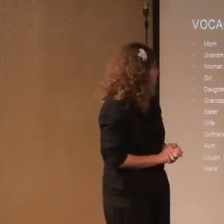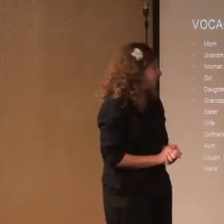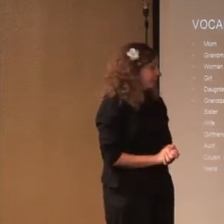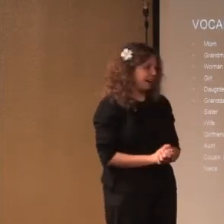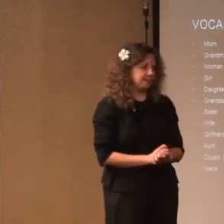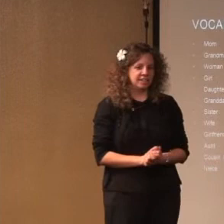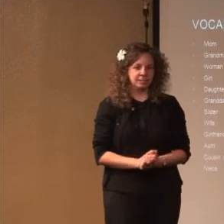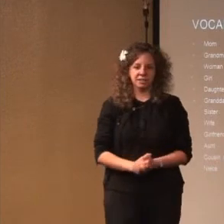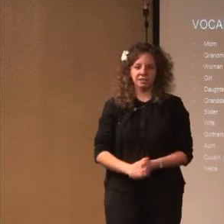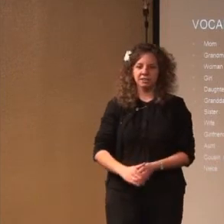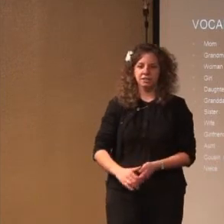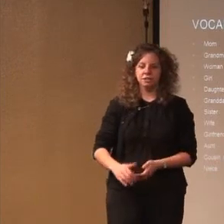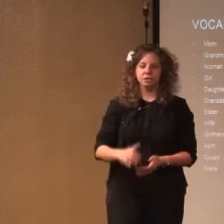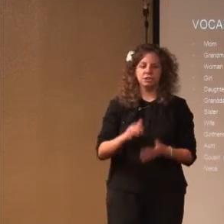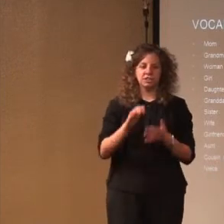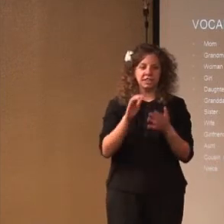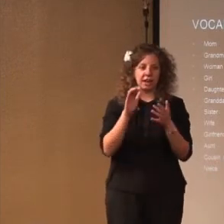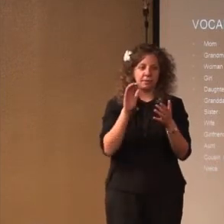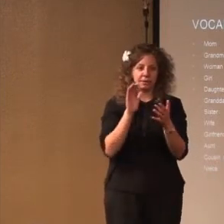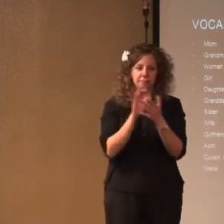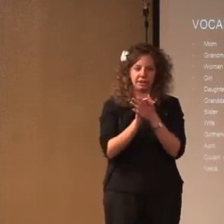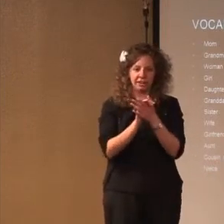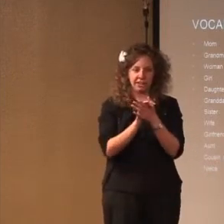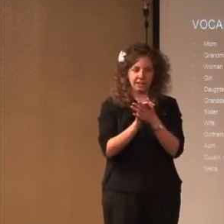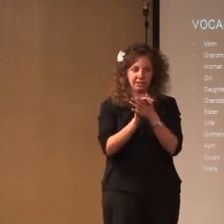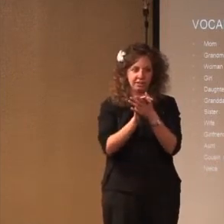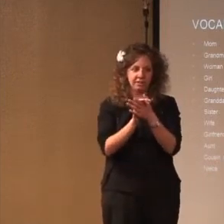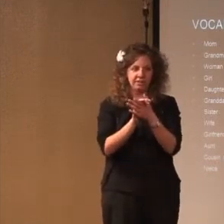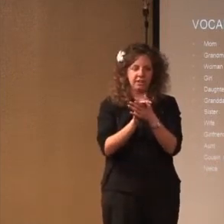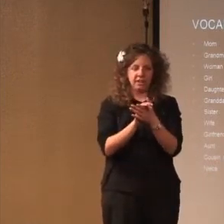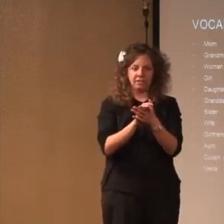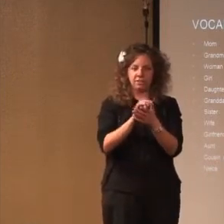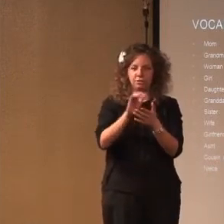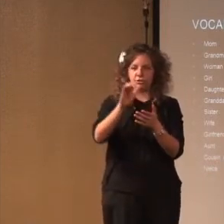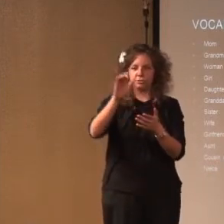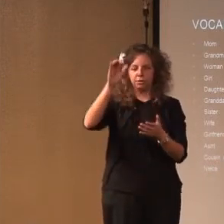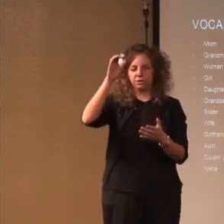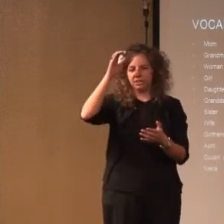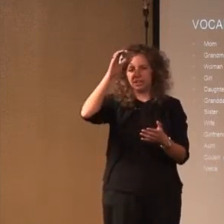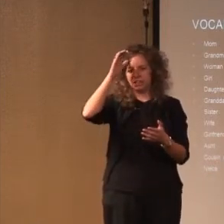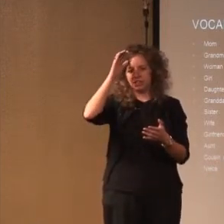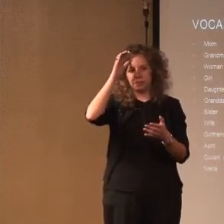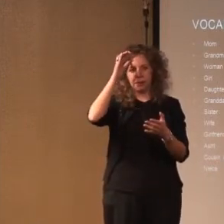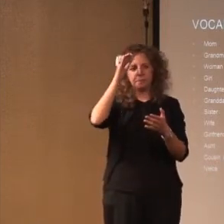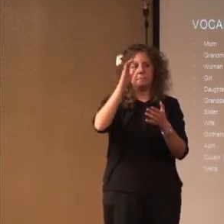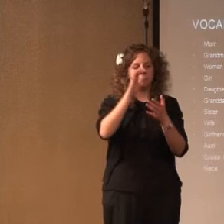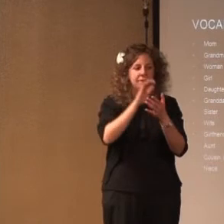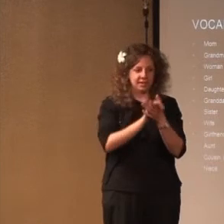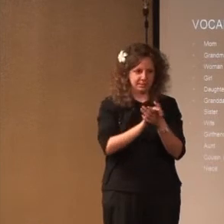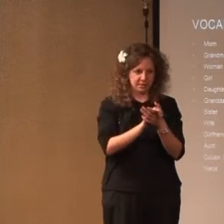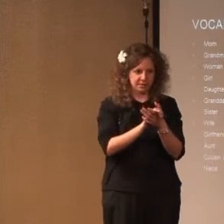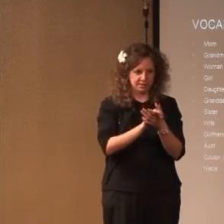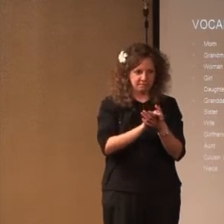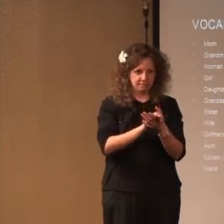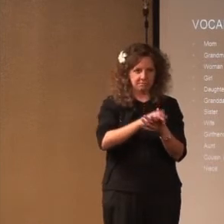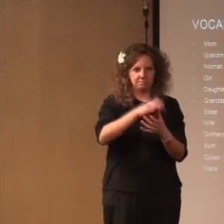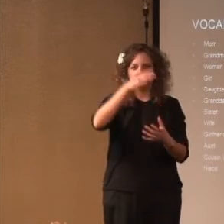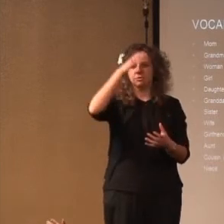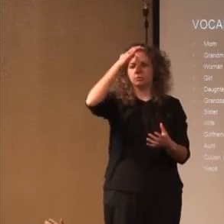Then we have husband. So just like how we had Mary here, and you just pull this hand shape up, husband. My